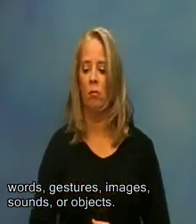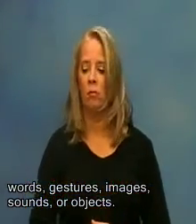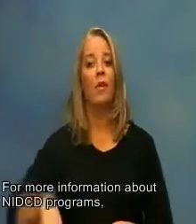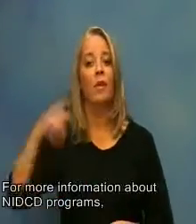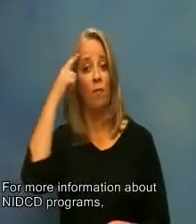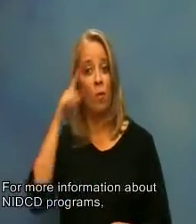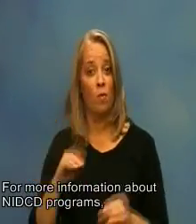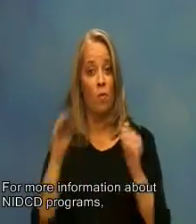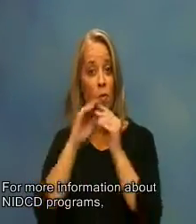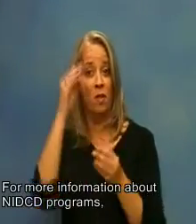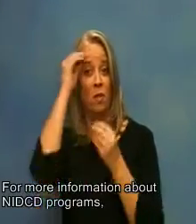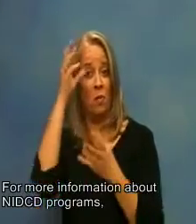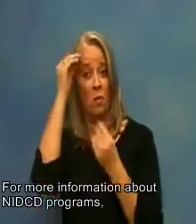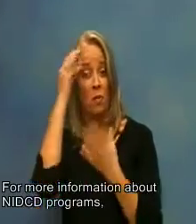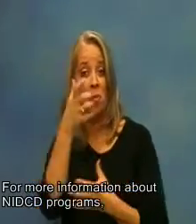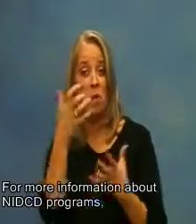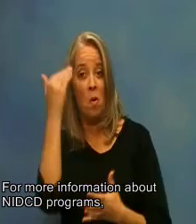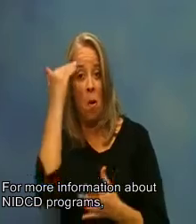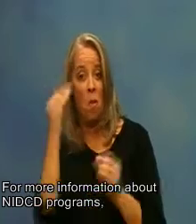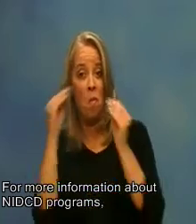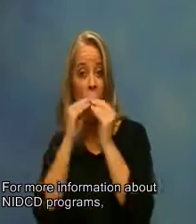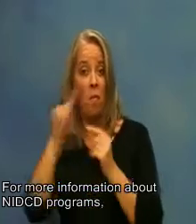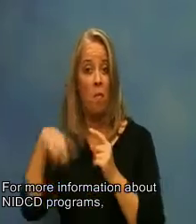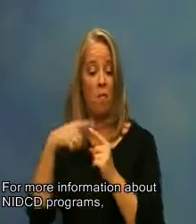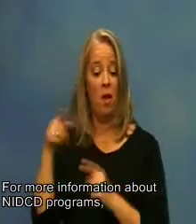For more information about the NIDCD programs,